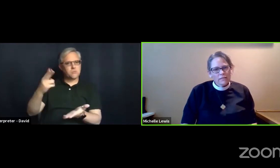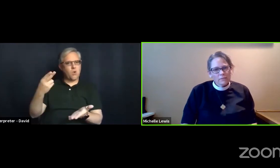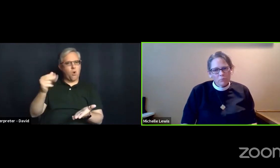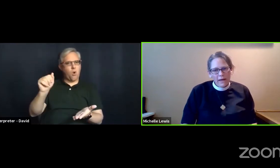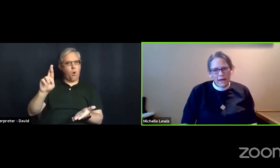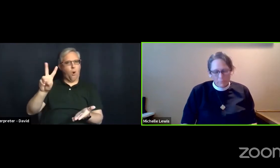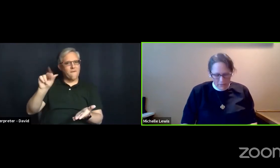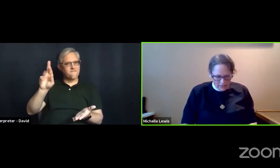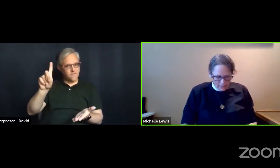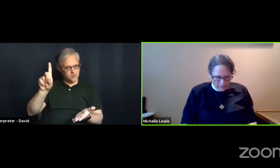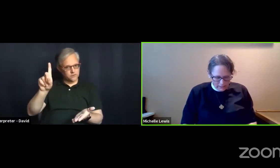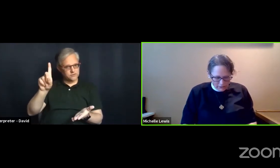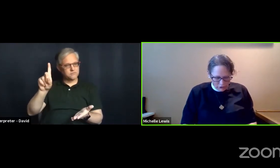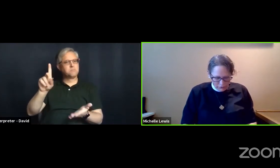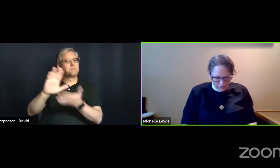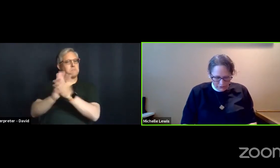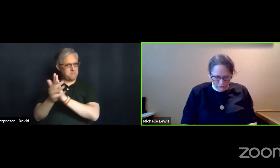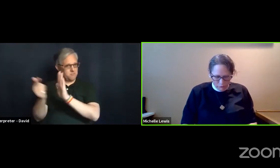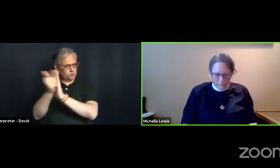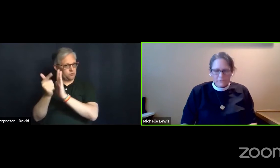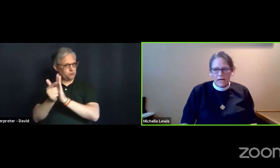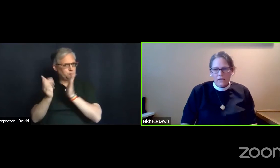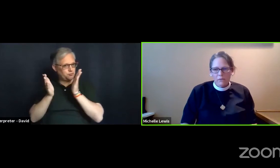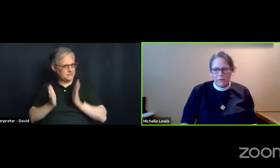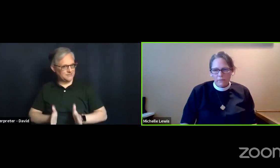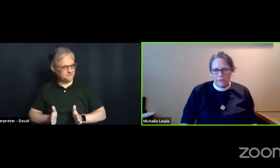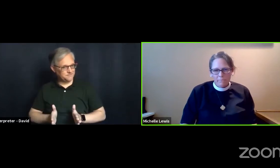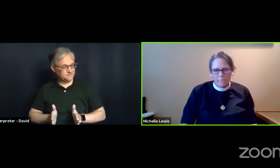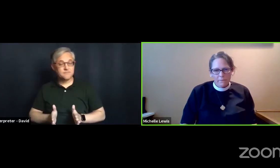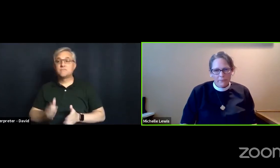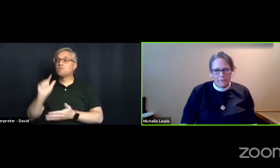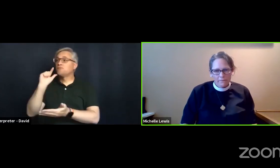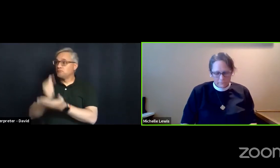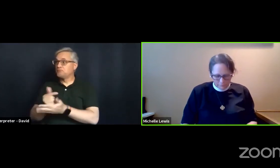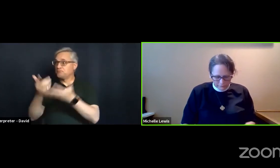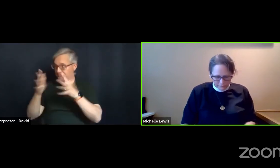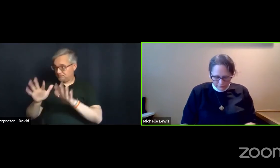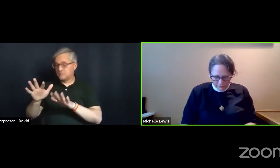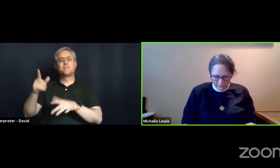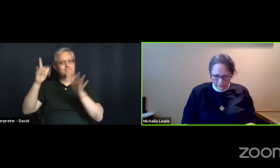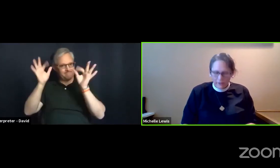He is a Black man, and he chose to move to Alabama